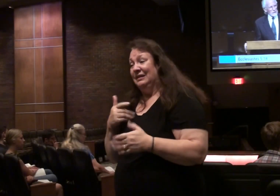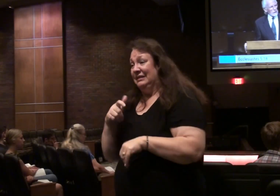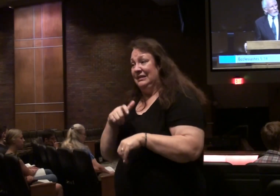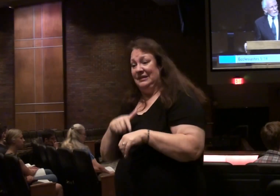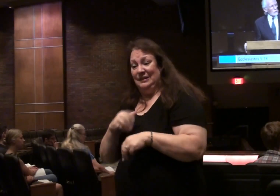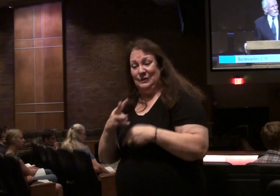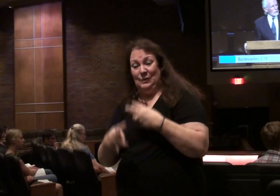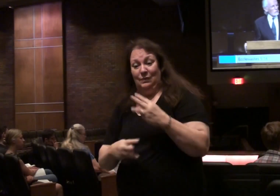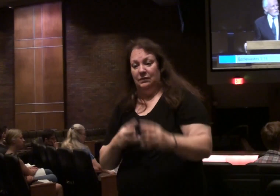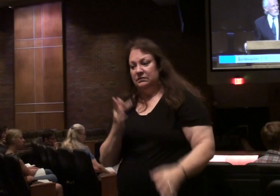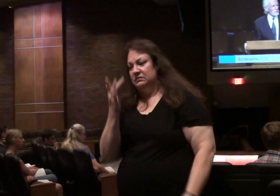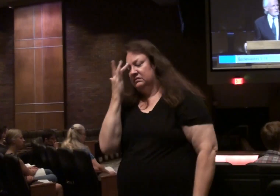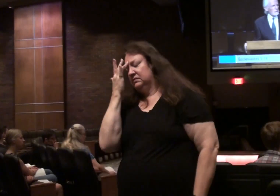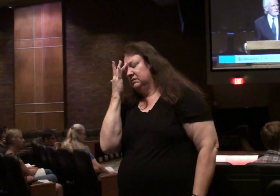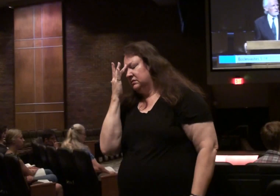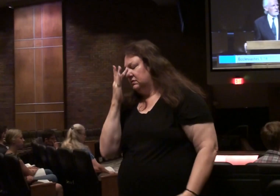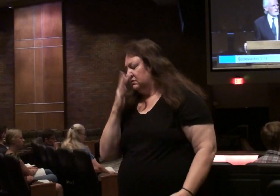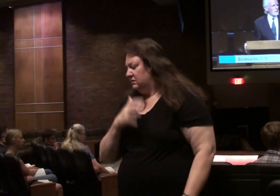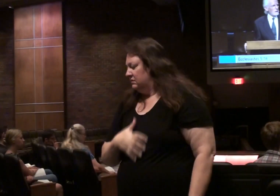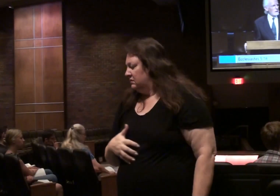miserable, sin-cursed world.